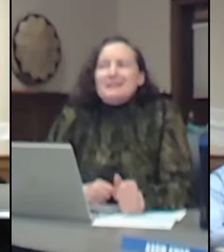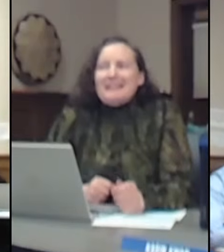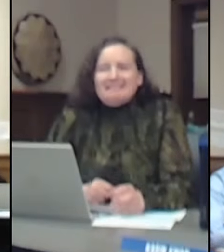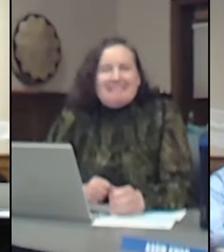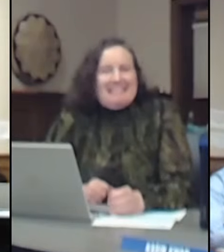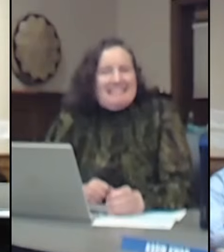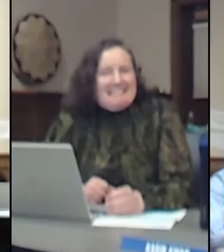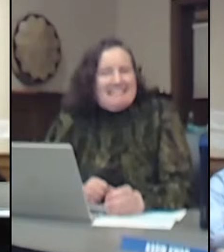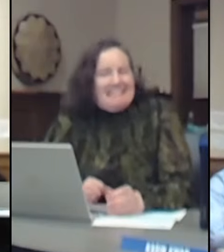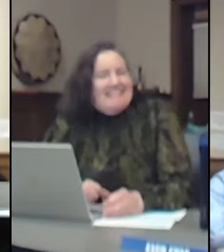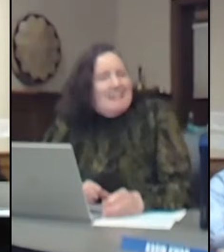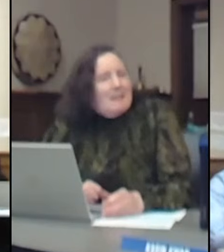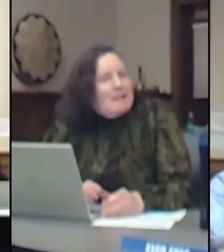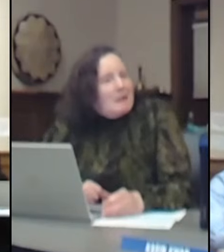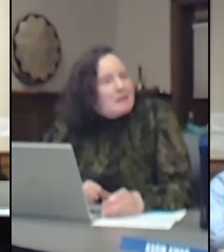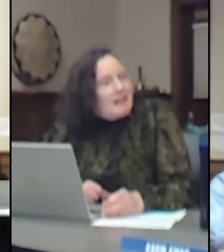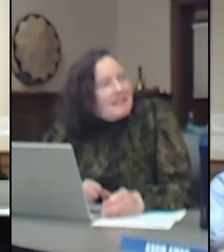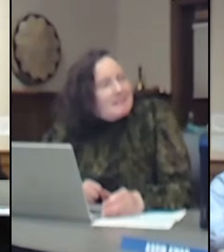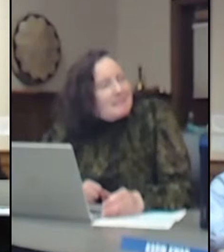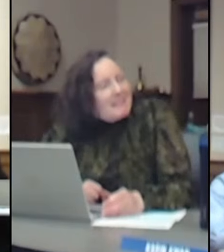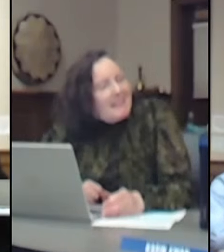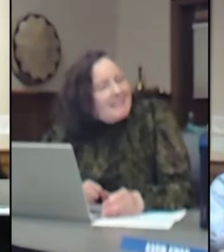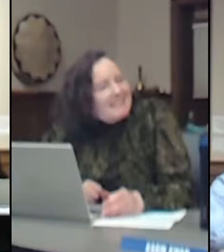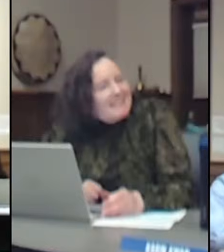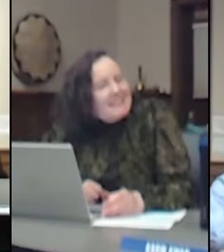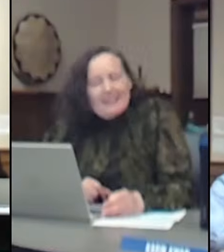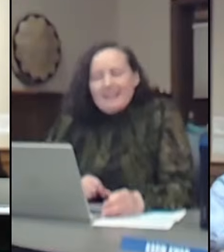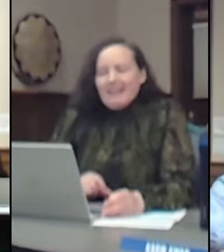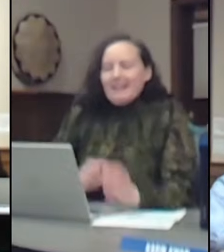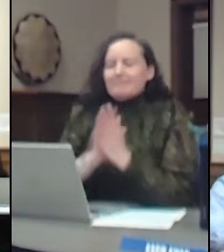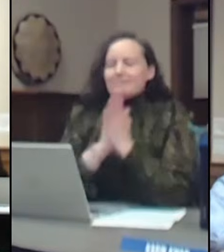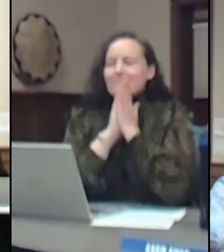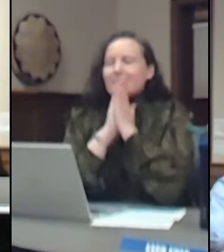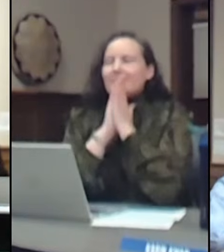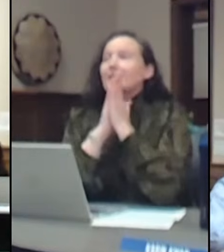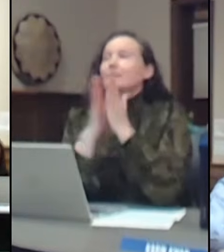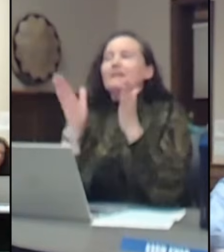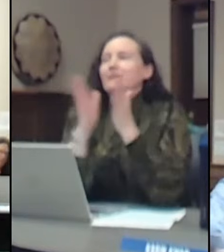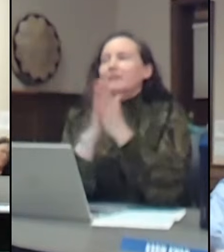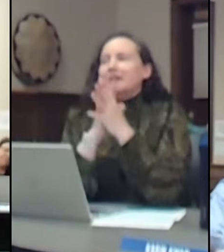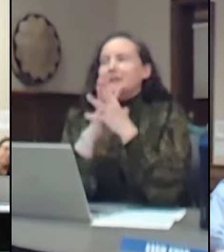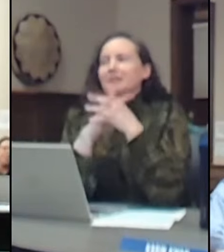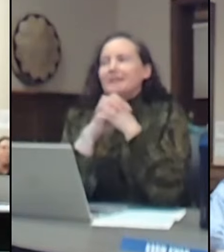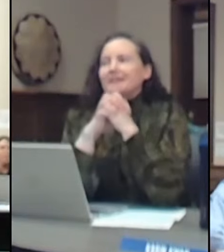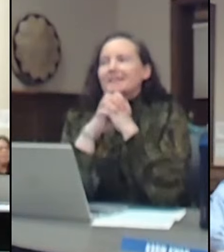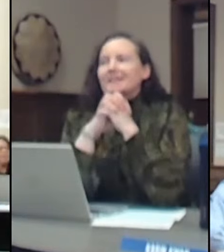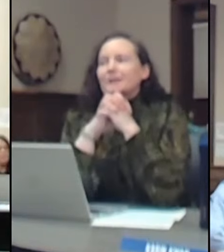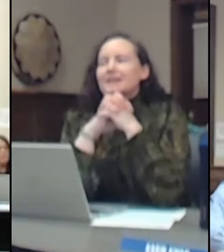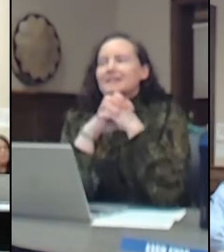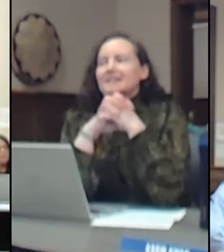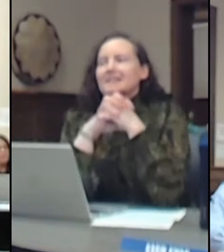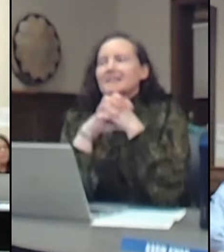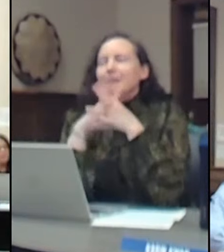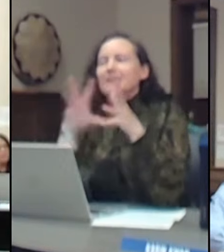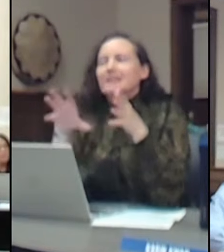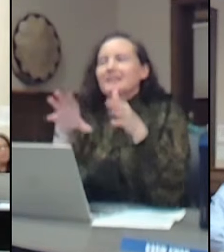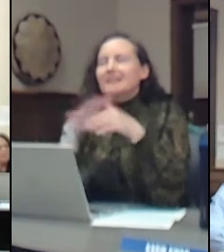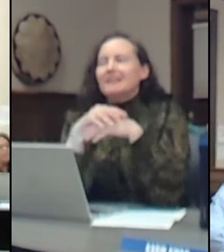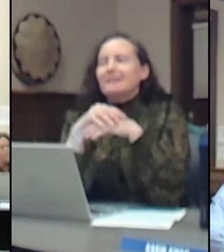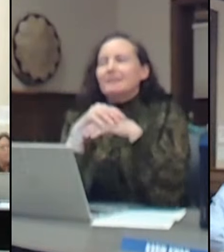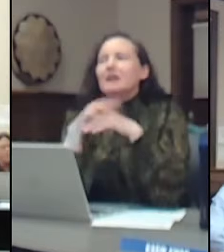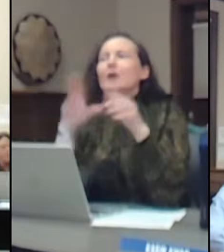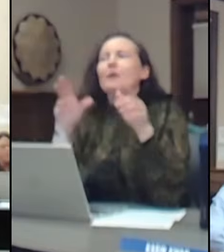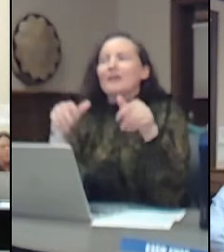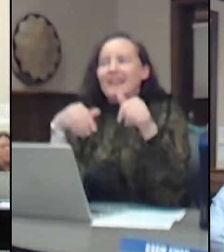Well, thanks for trying. We can always try. Okay. Yeah, what great news. I mean, it's so nice to see a